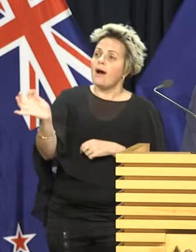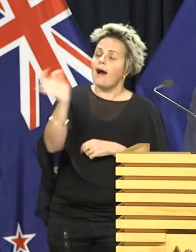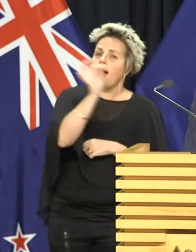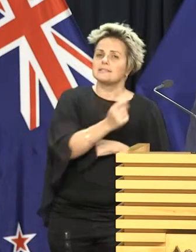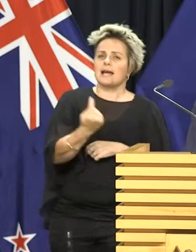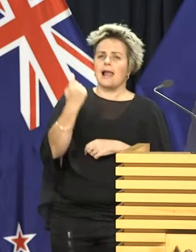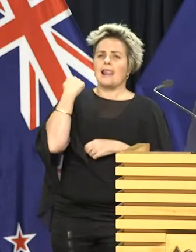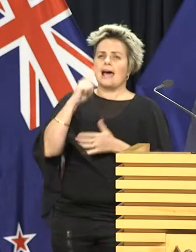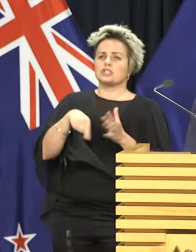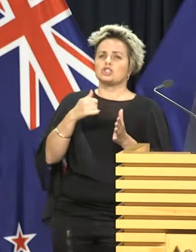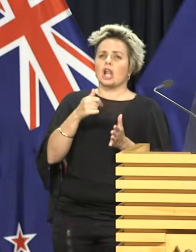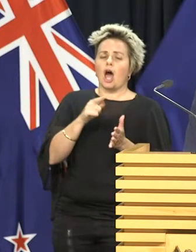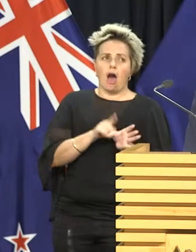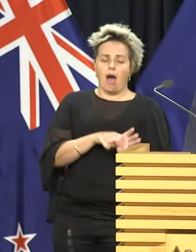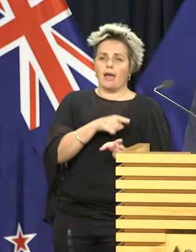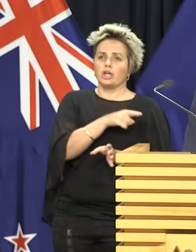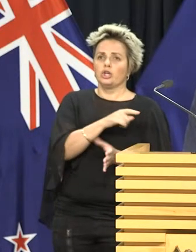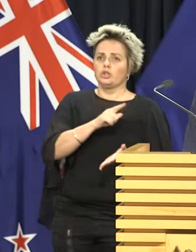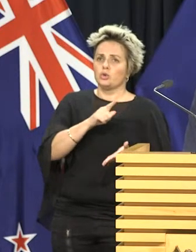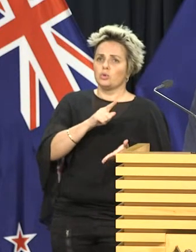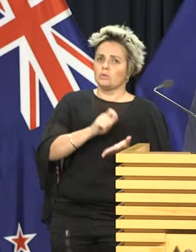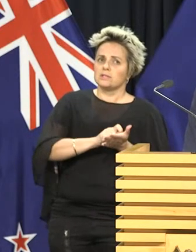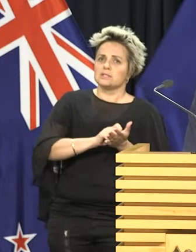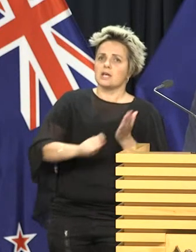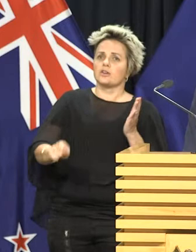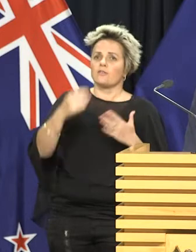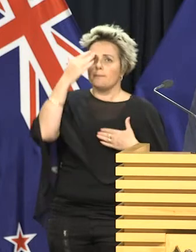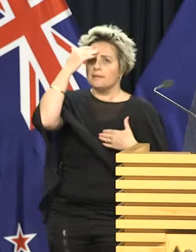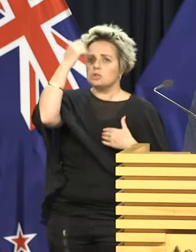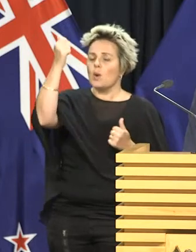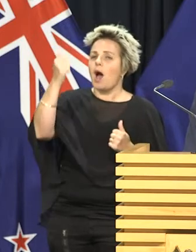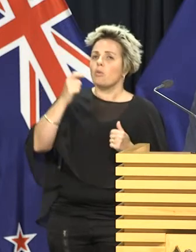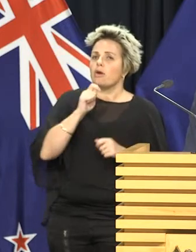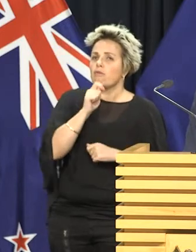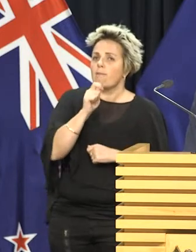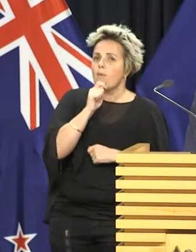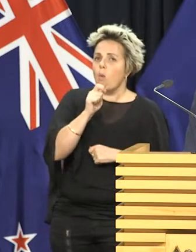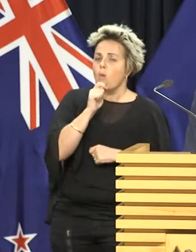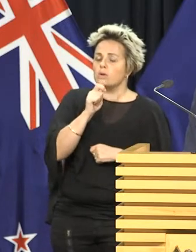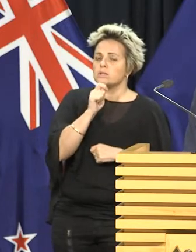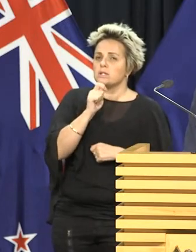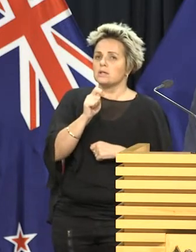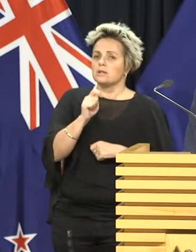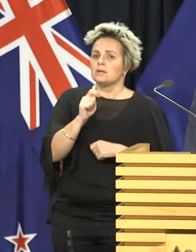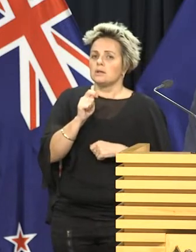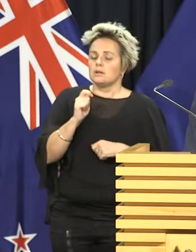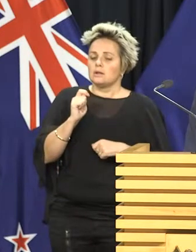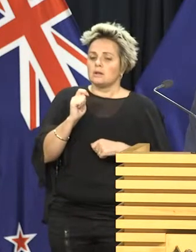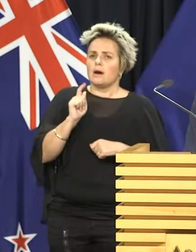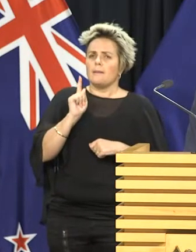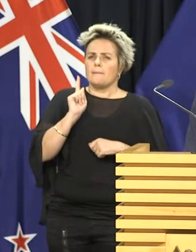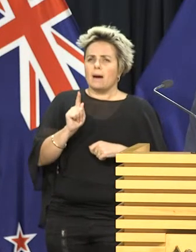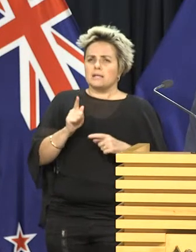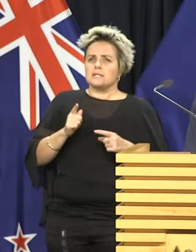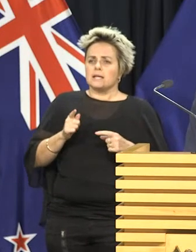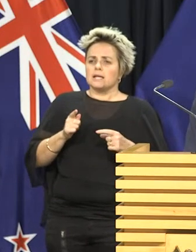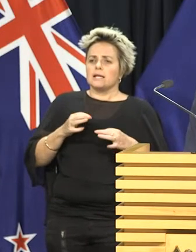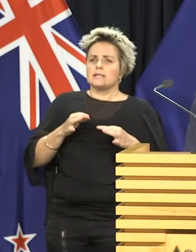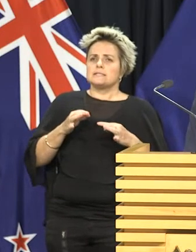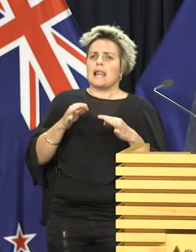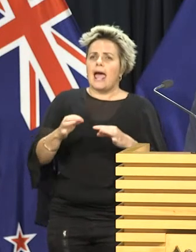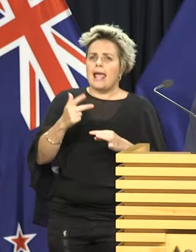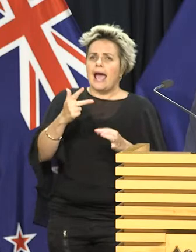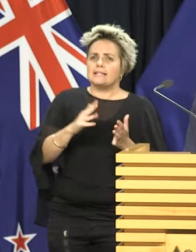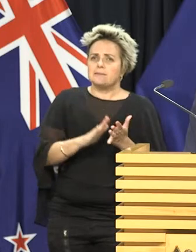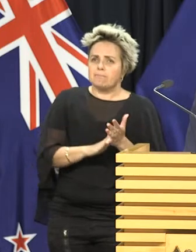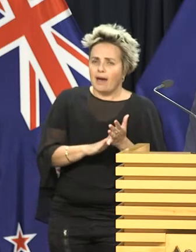July you signed off on a mental health report from the Office of the Director of Mental Health Services. It was being delayed another 8 months on the